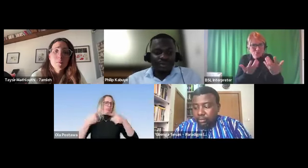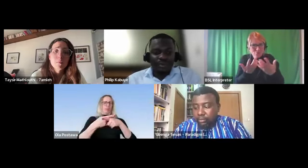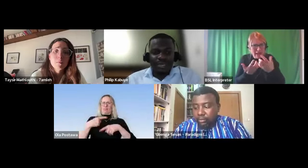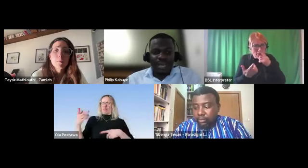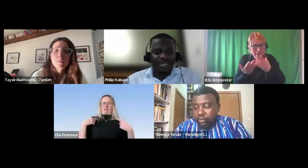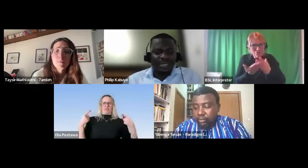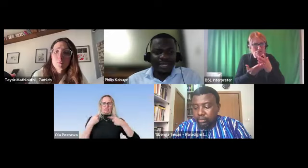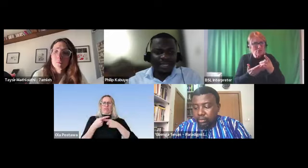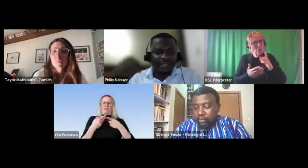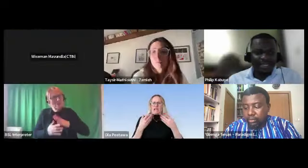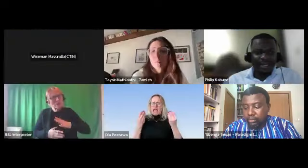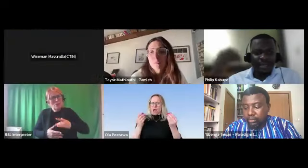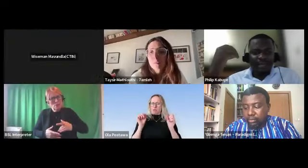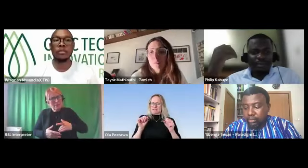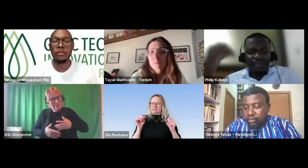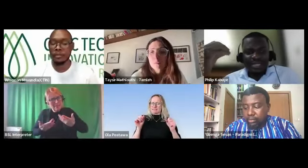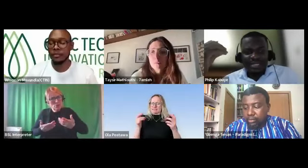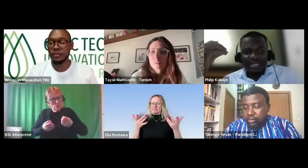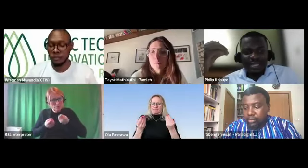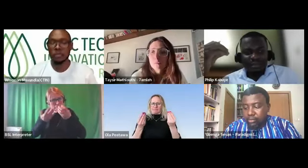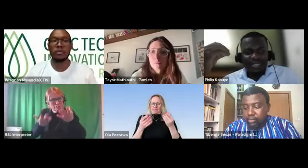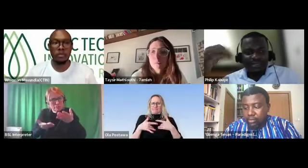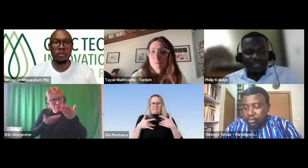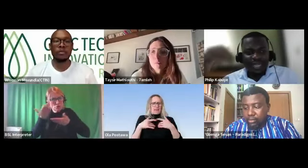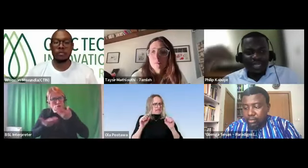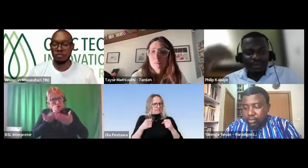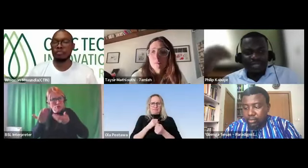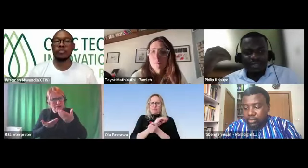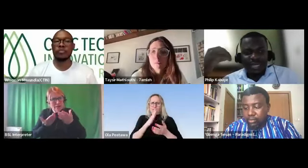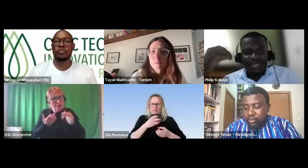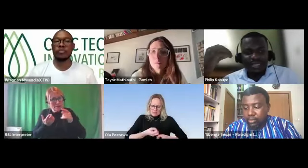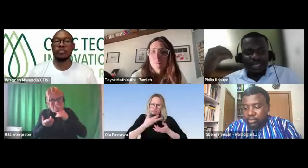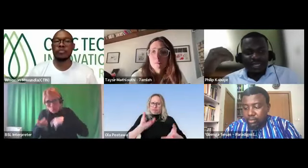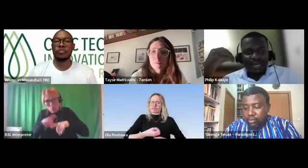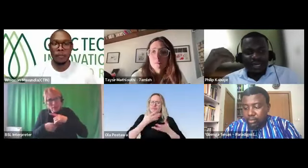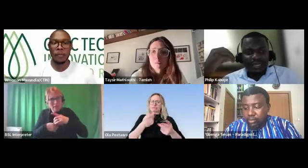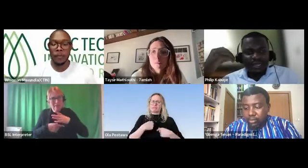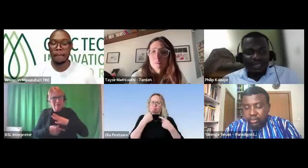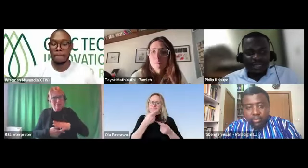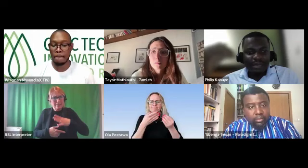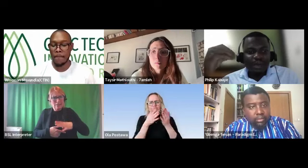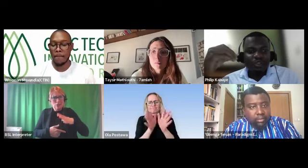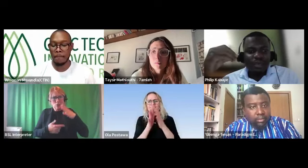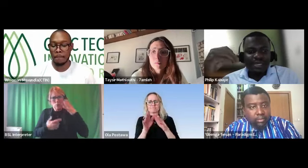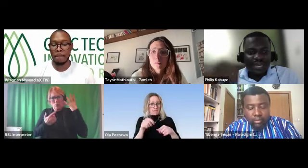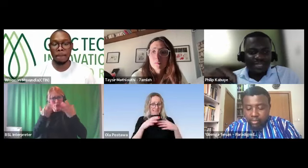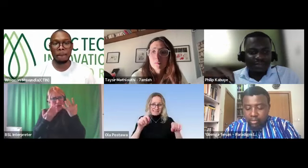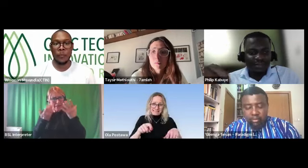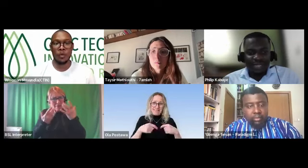do we tell the story? I was thinking earlier today, maybe at a certain time as civil society, we need to start thinking